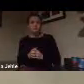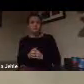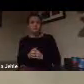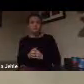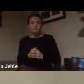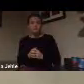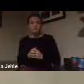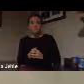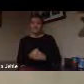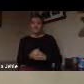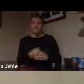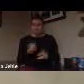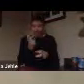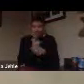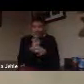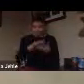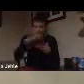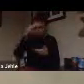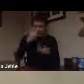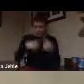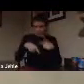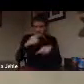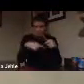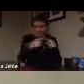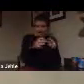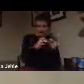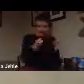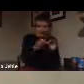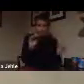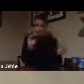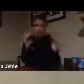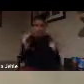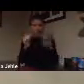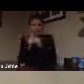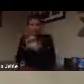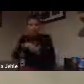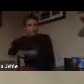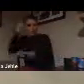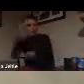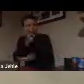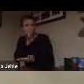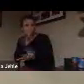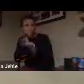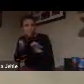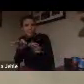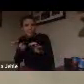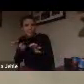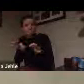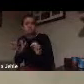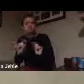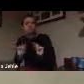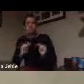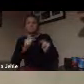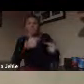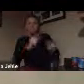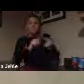Is it difficult to learn a sign language versus spoken language? Maybe you can read some of those. So I'll turn it back over to you.